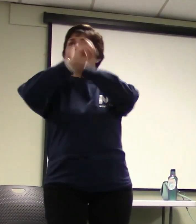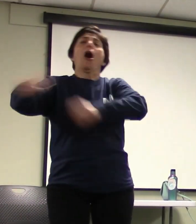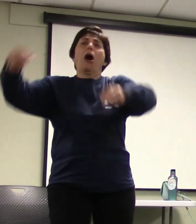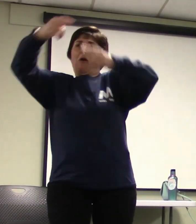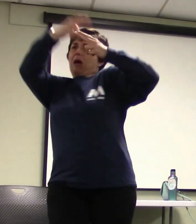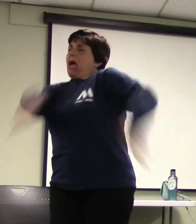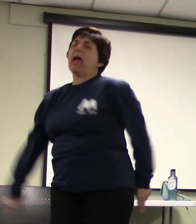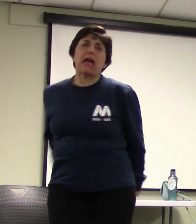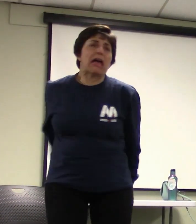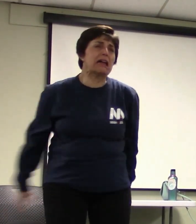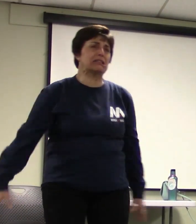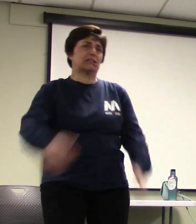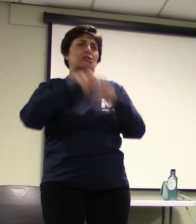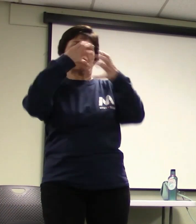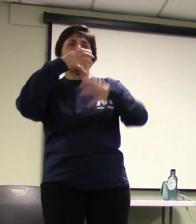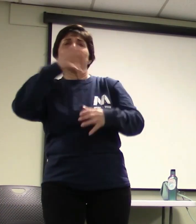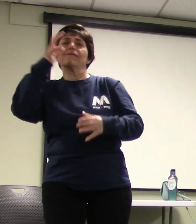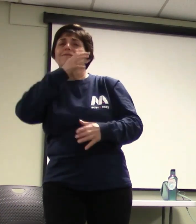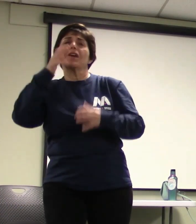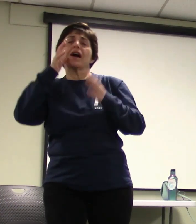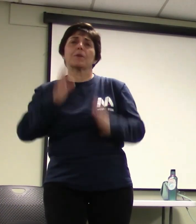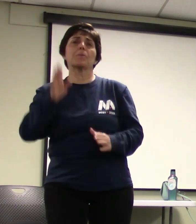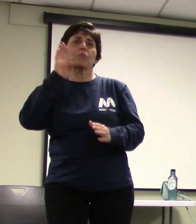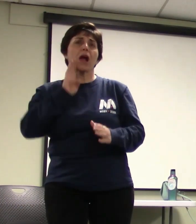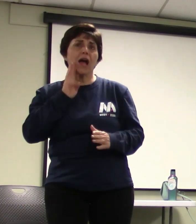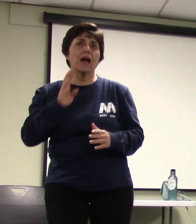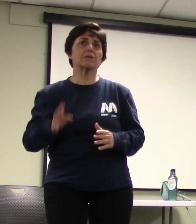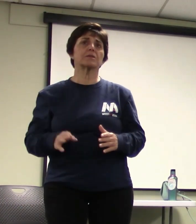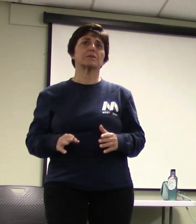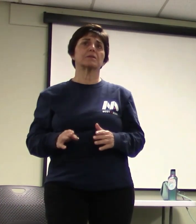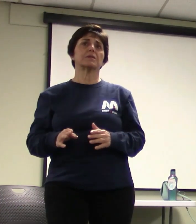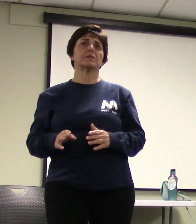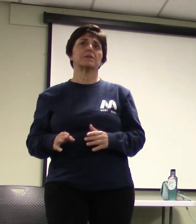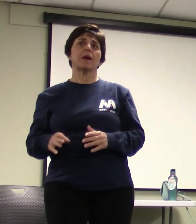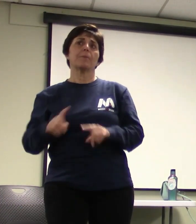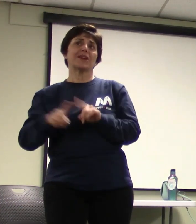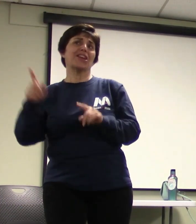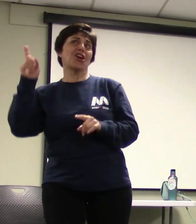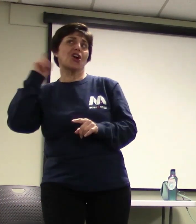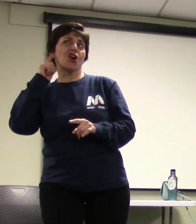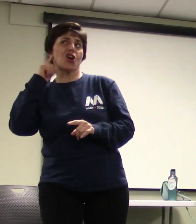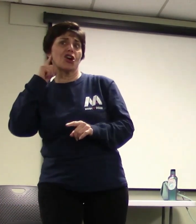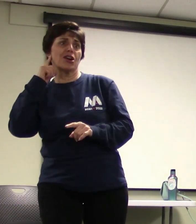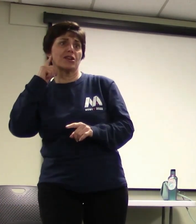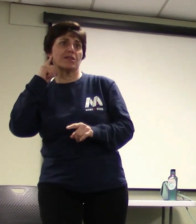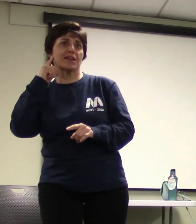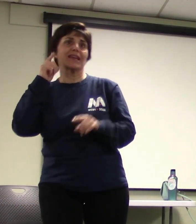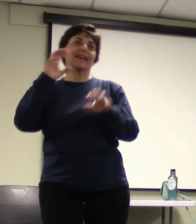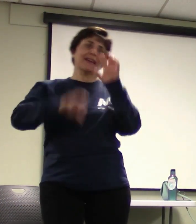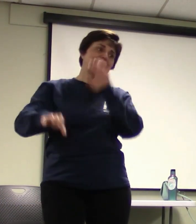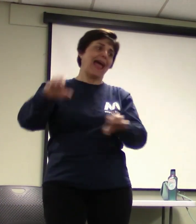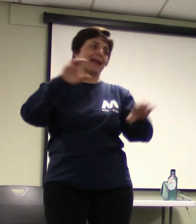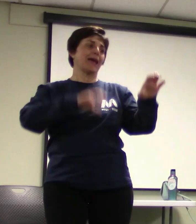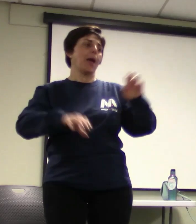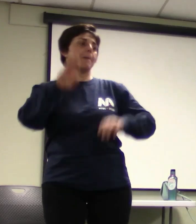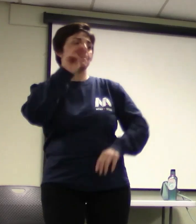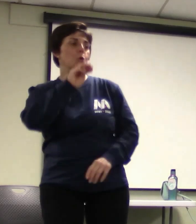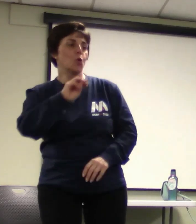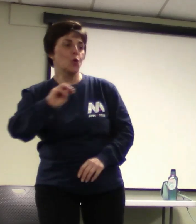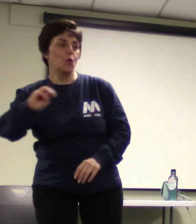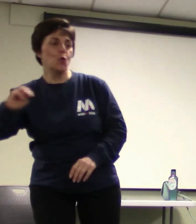No eggs, cried Farmer Brown. In the background, he heard them. Click,